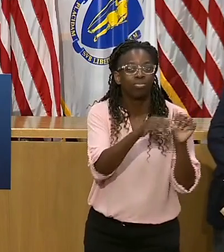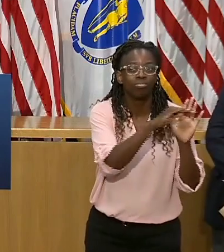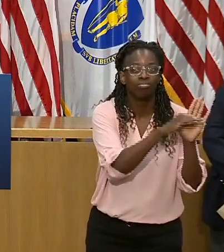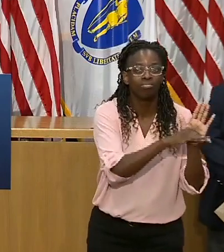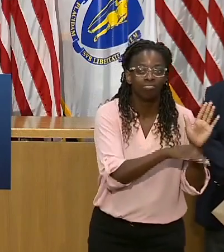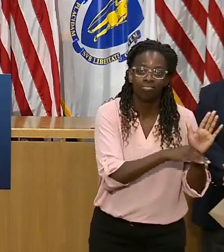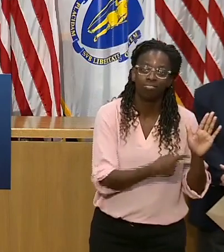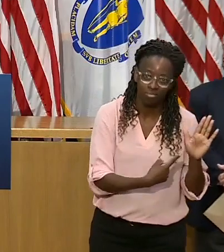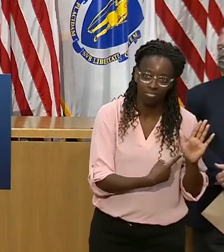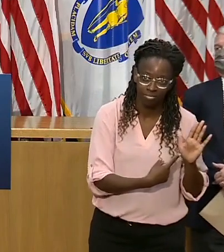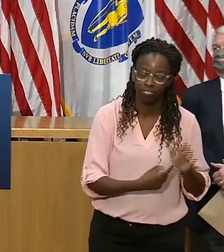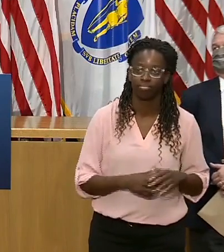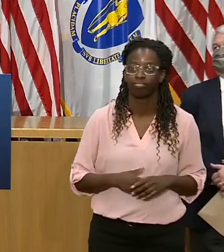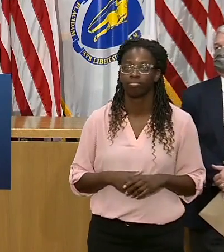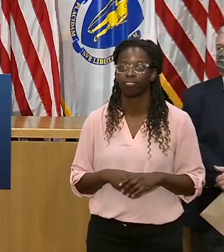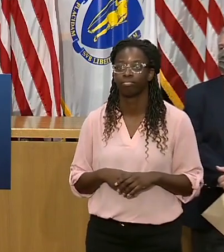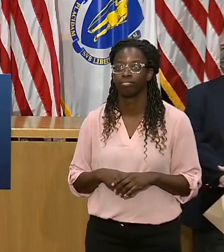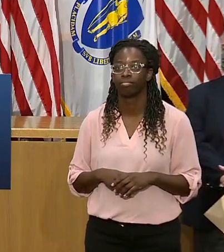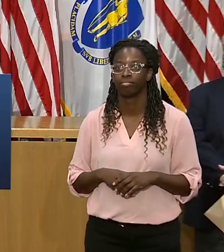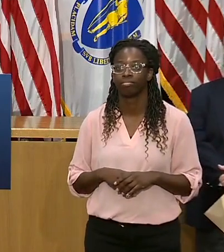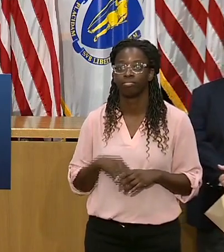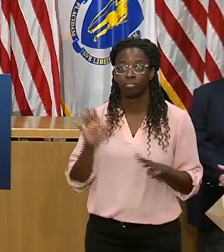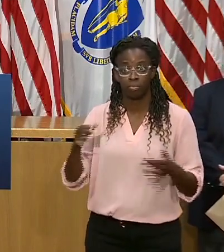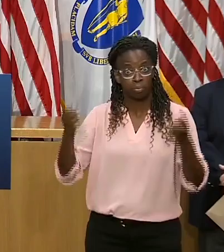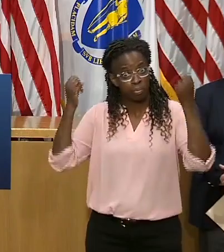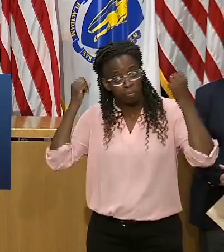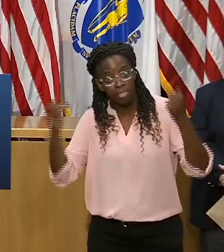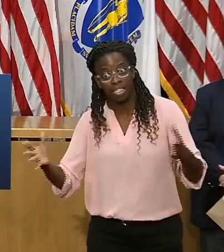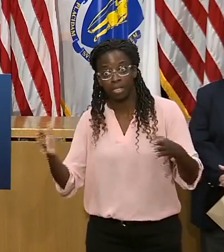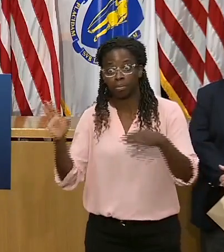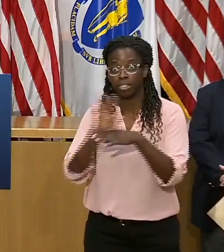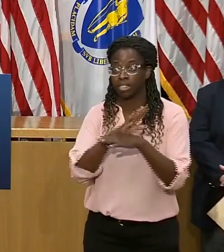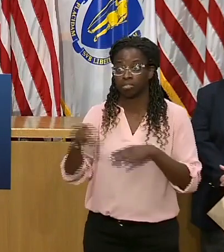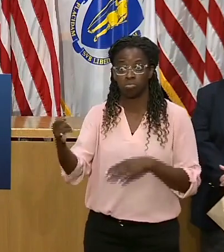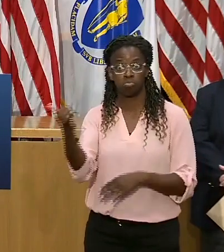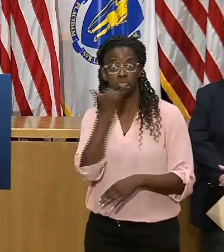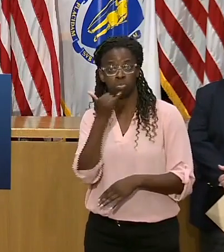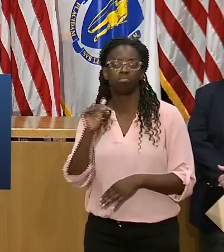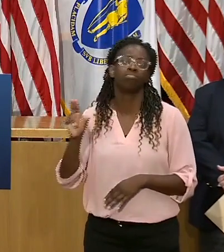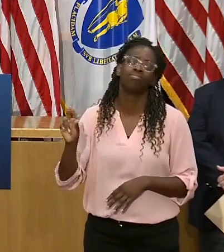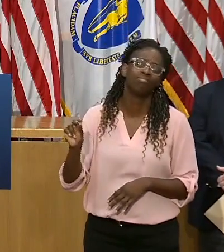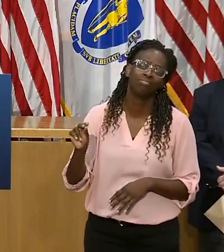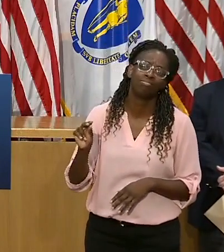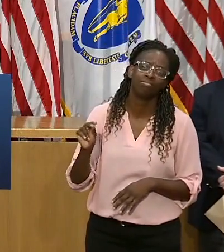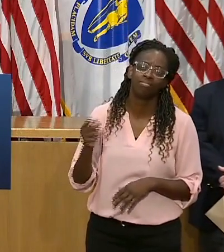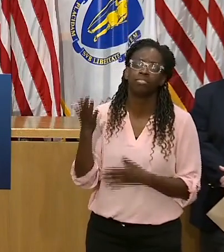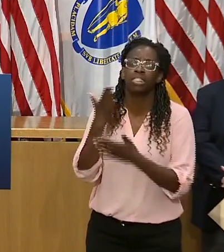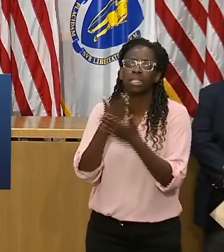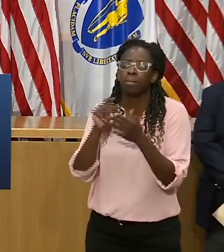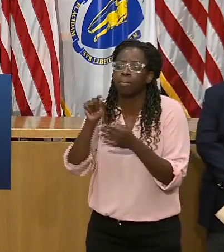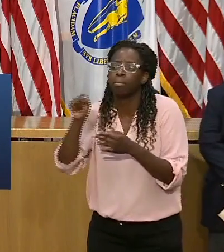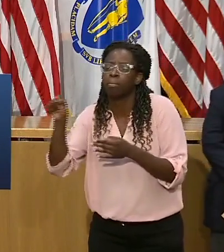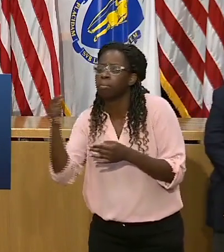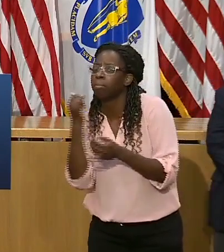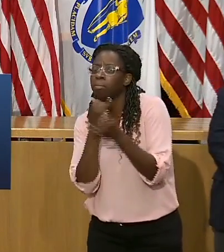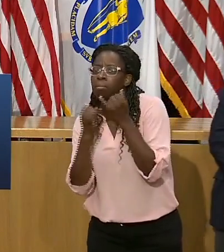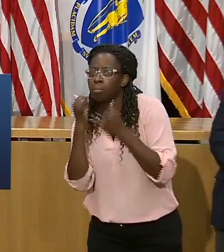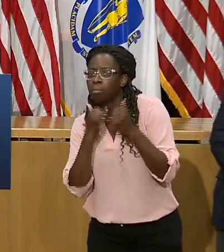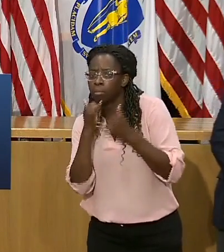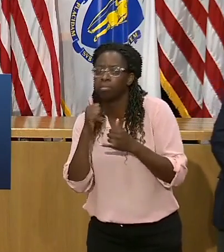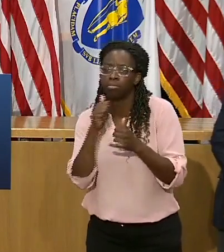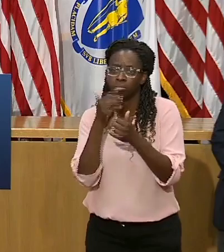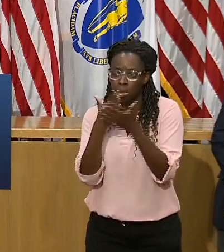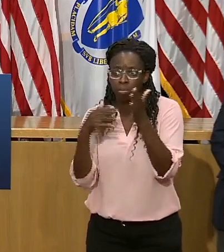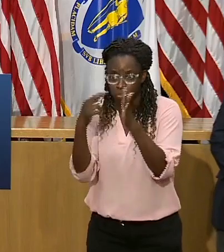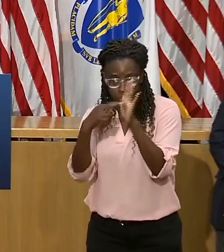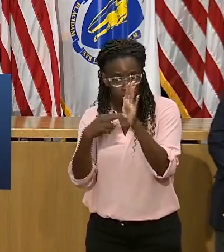in the thousands, because most businesses are complying and have issued fines and citations and all the rest. I